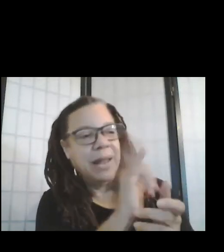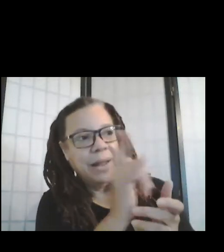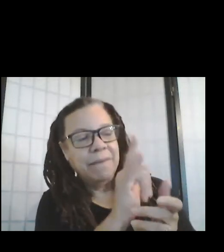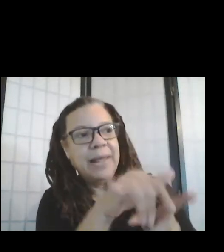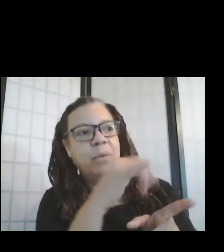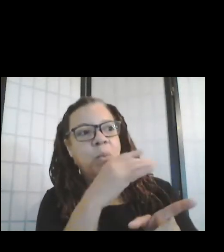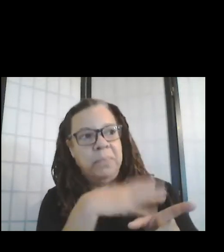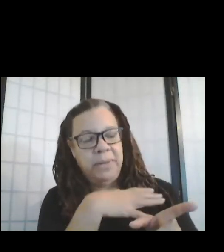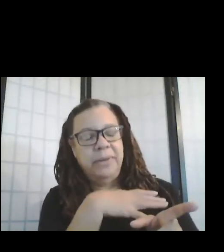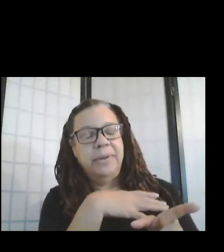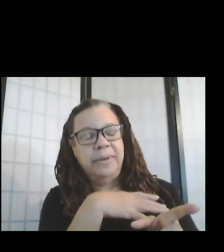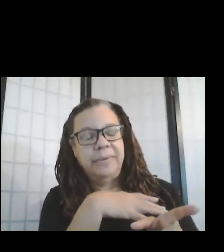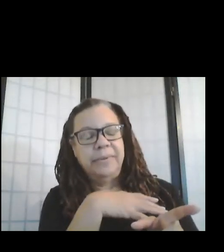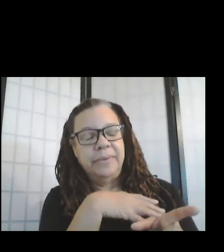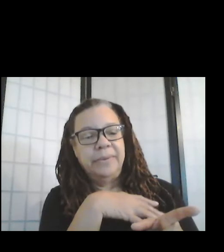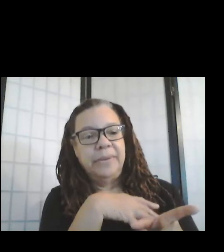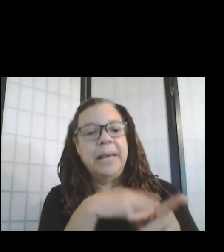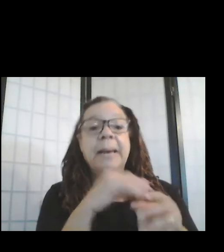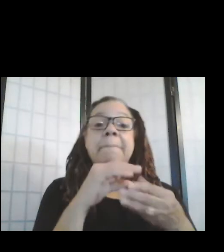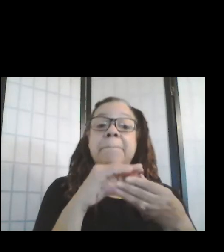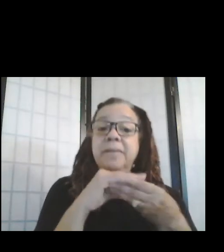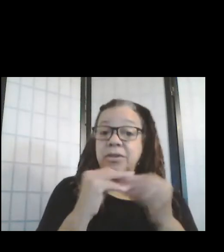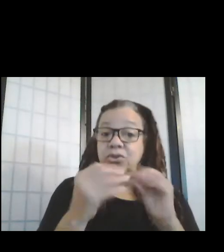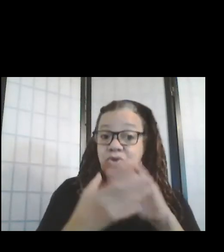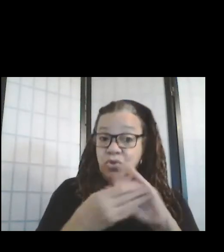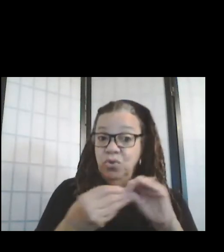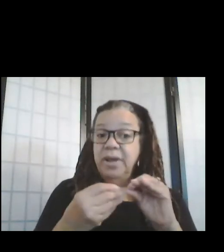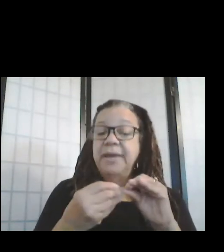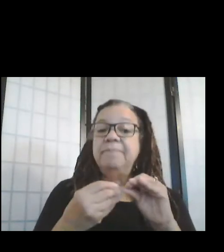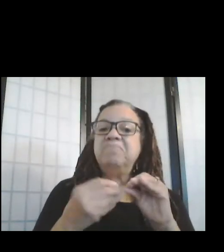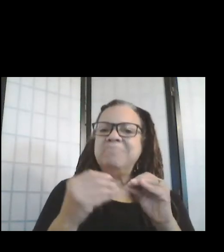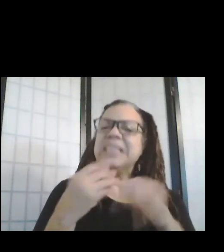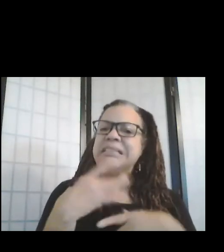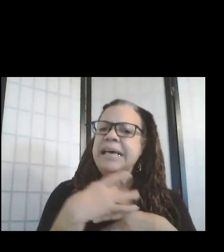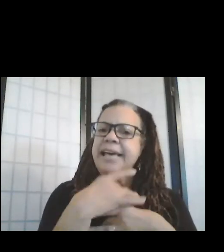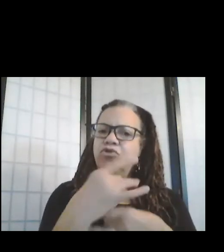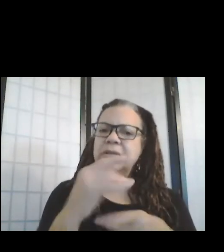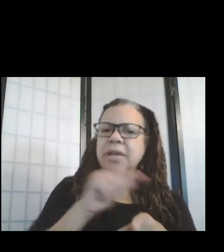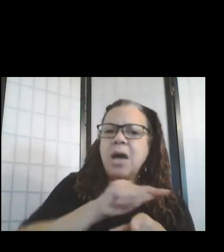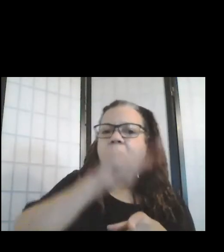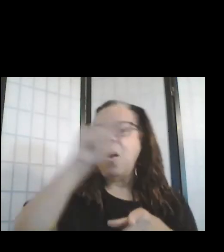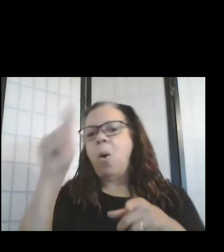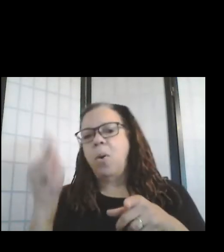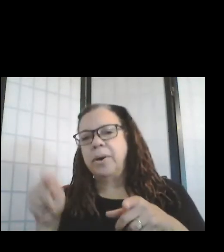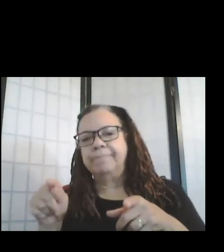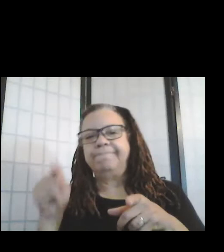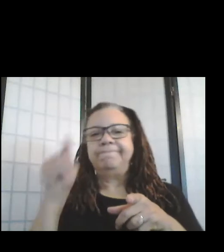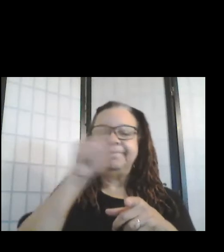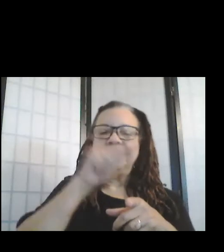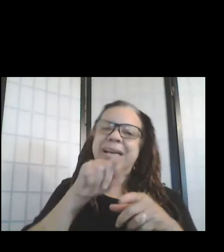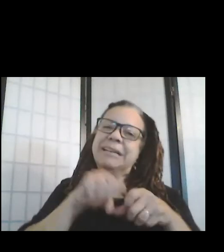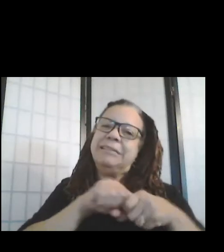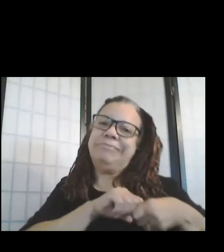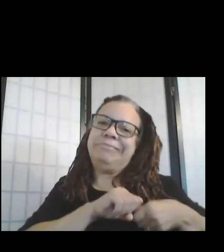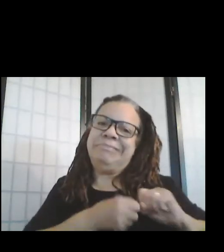And the story follows an interesting arc, and it is kind of a heartbreaking